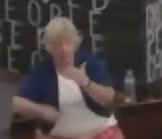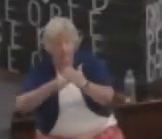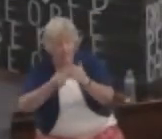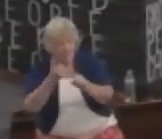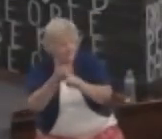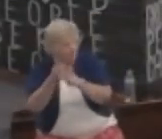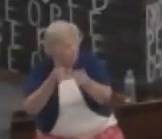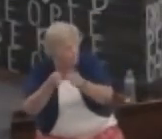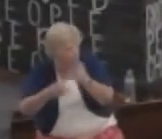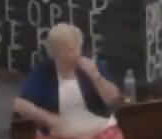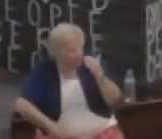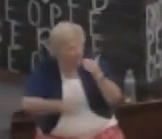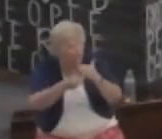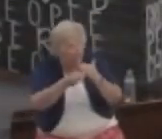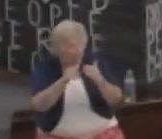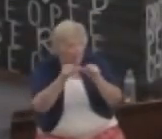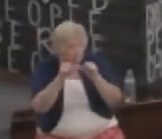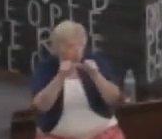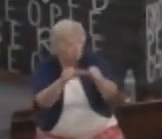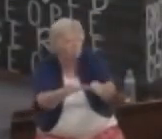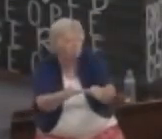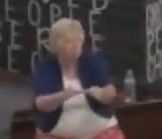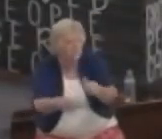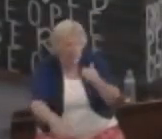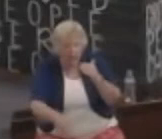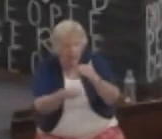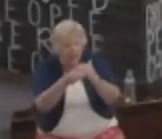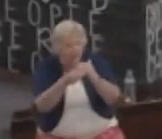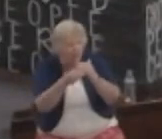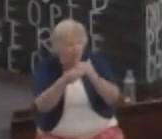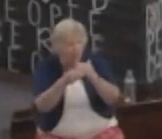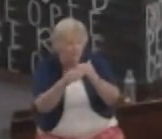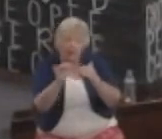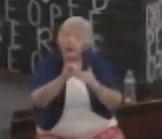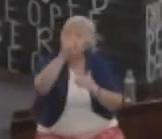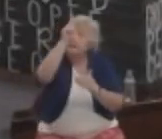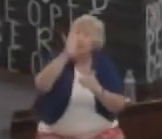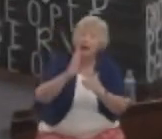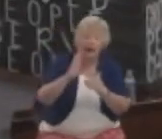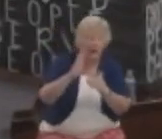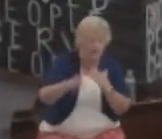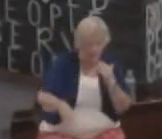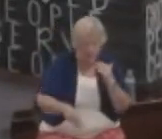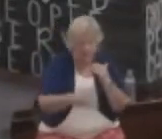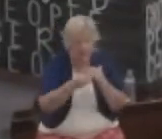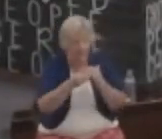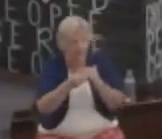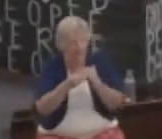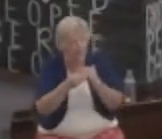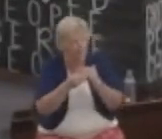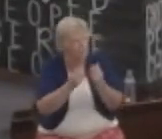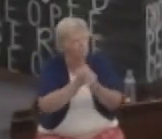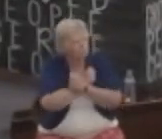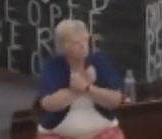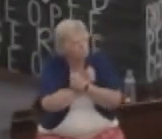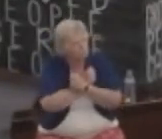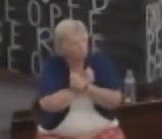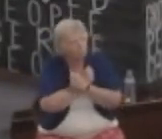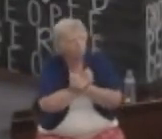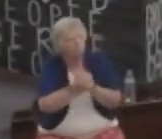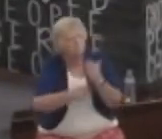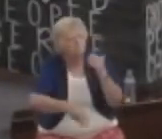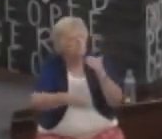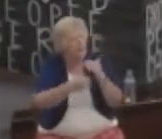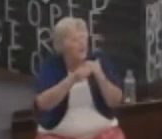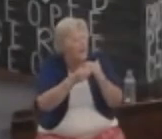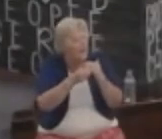self-control, and to self-control perseverance, and to perseverance godliness, and to godliness mutual affection, and to mutual affection,